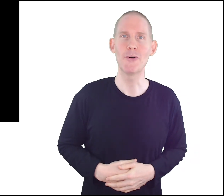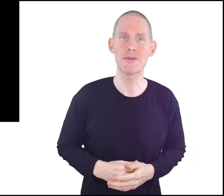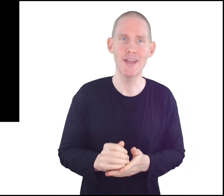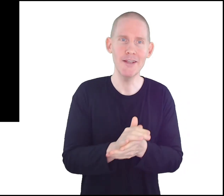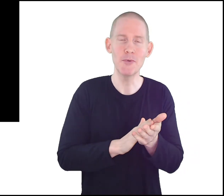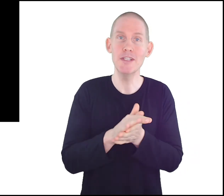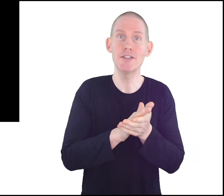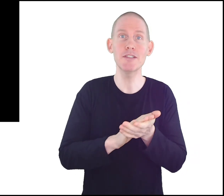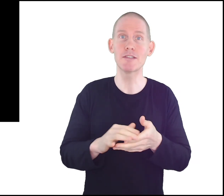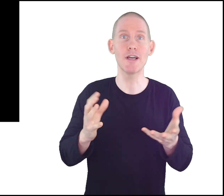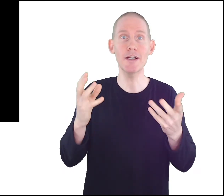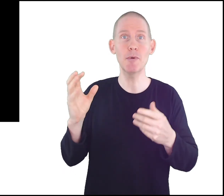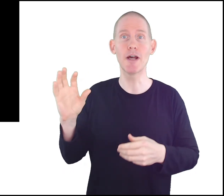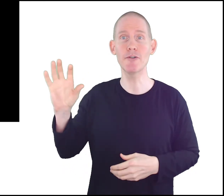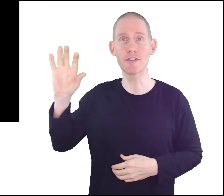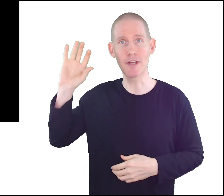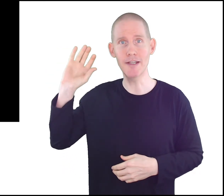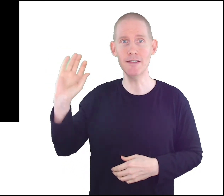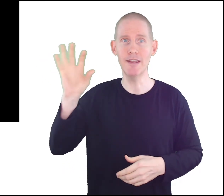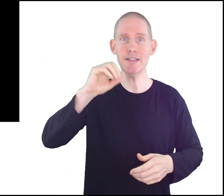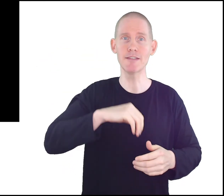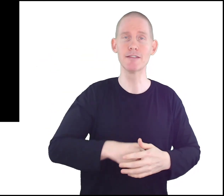Okay, we just talked about how to sign this.